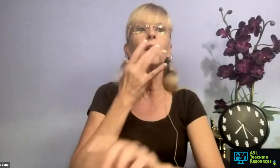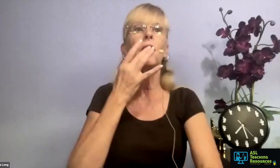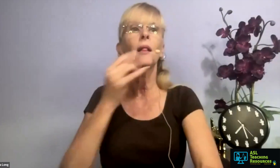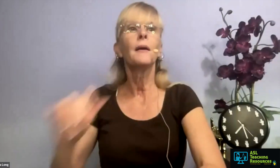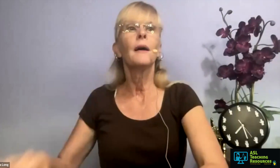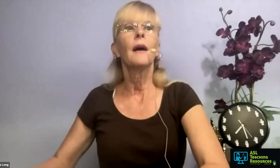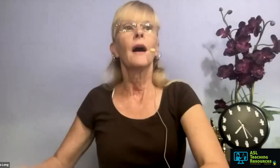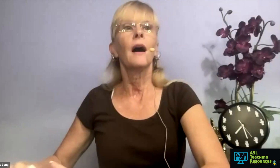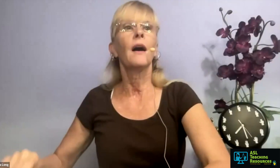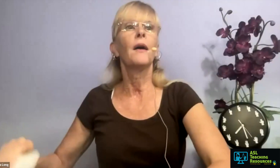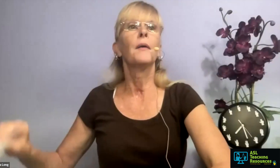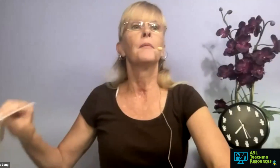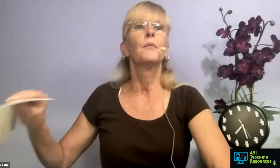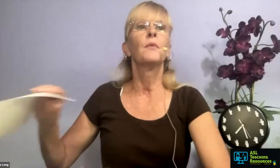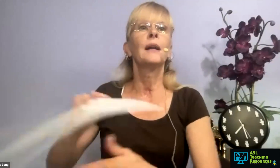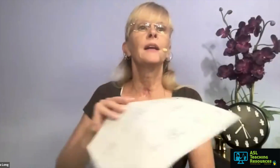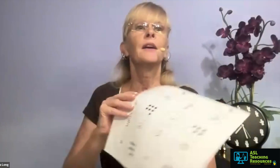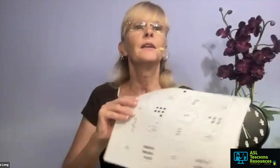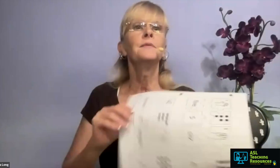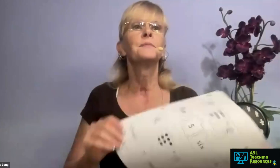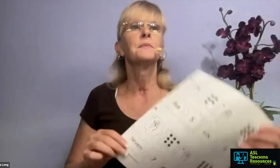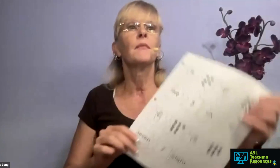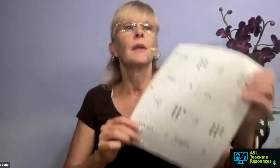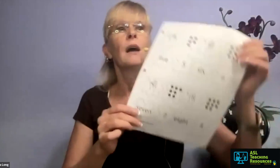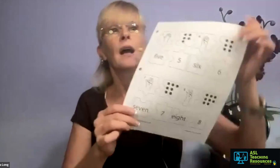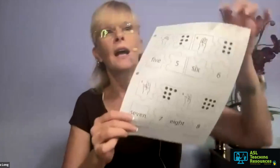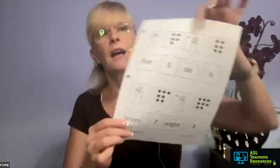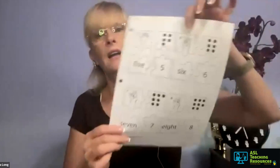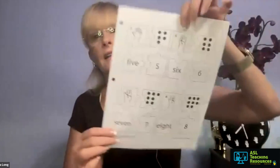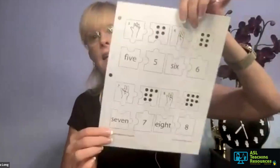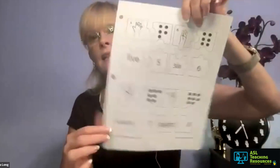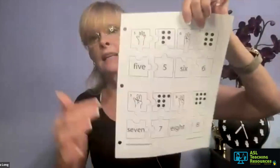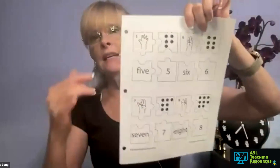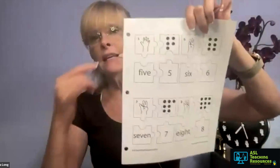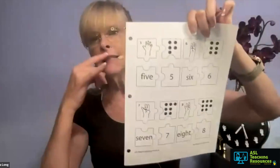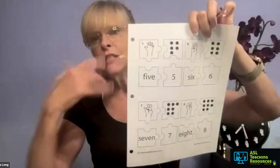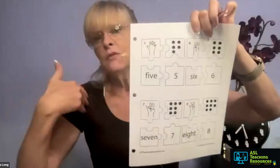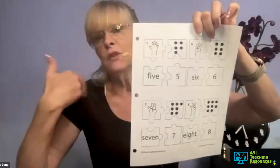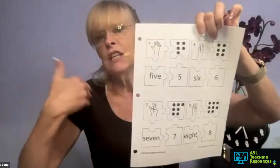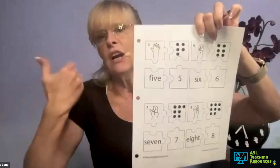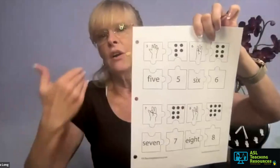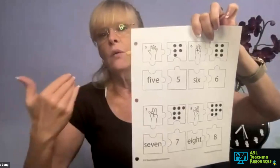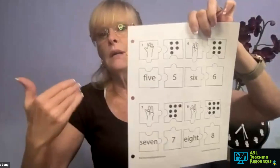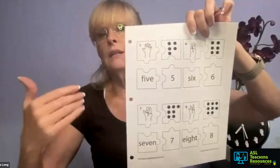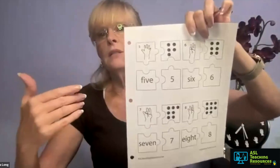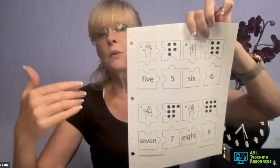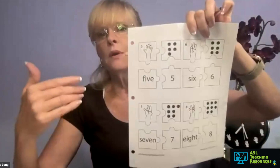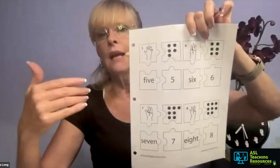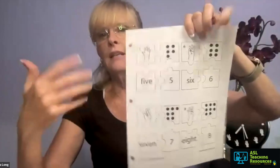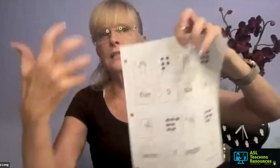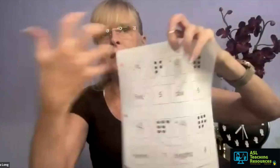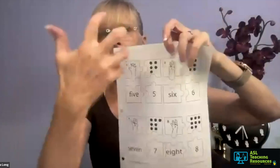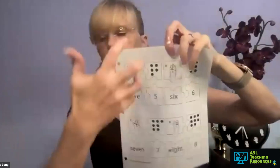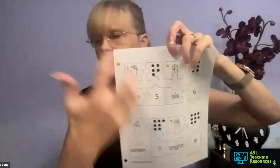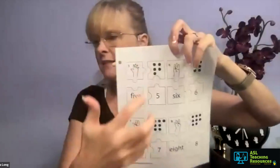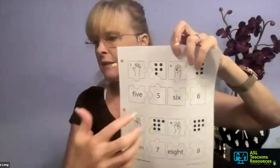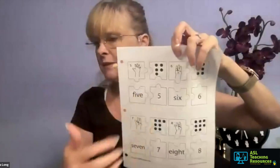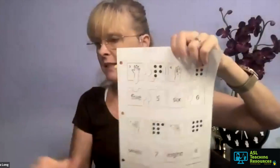popular right here. And this is for the younger ones, where they just kind of piece them